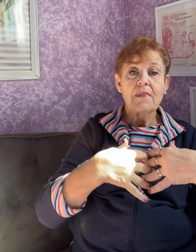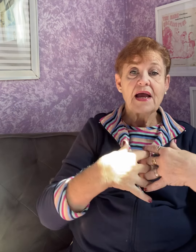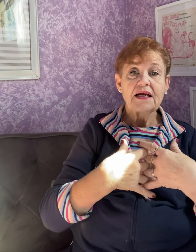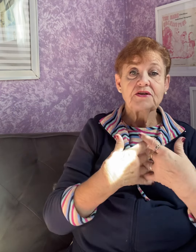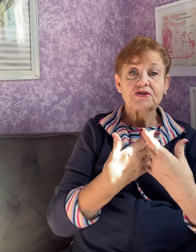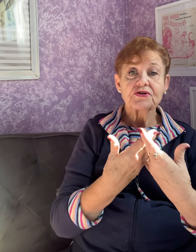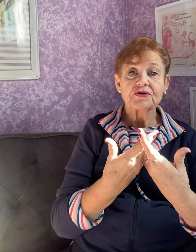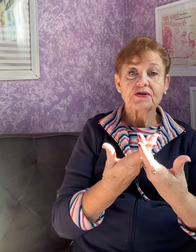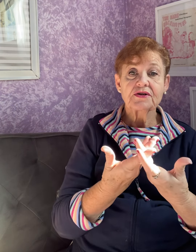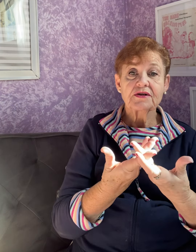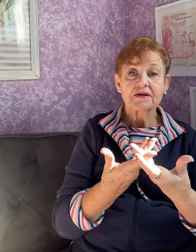Manger.